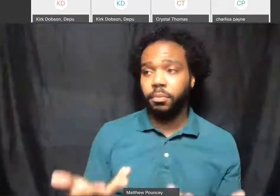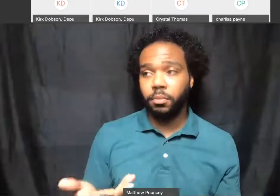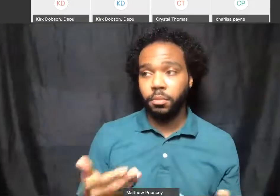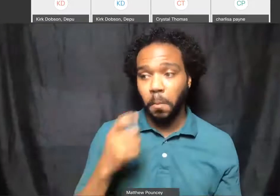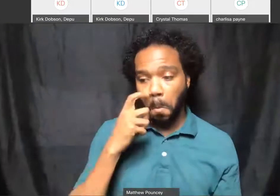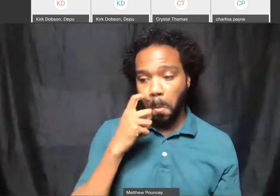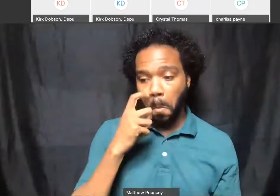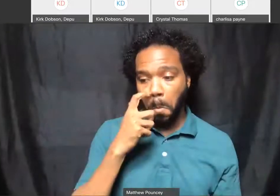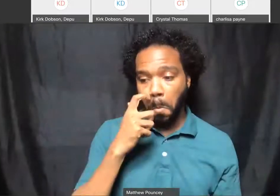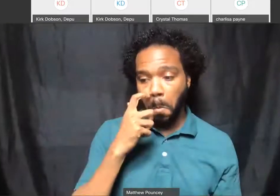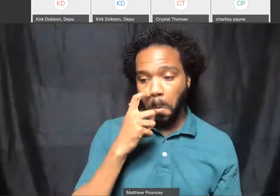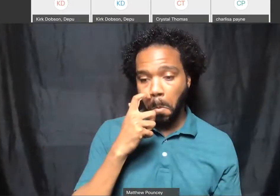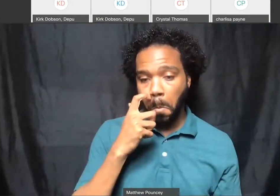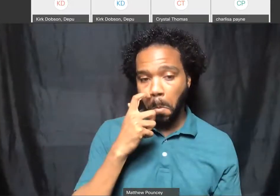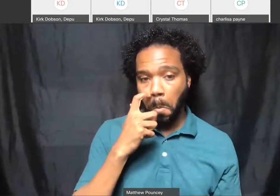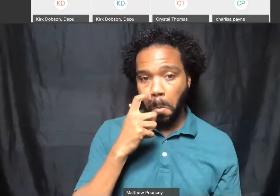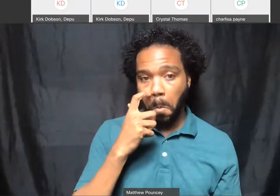It's right. Oh,